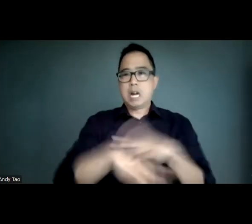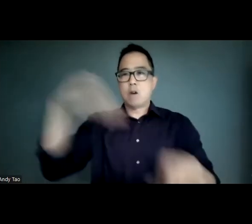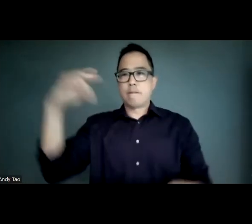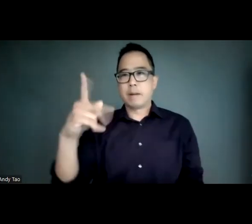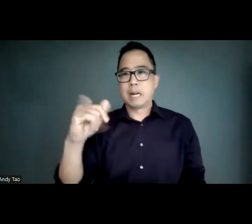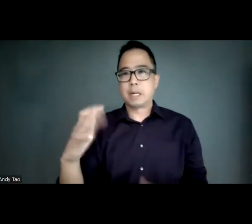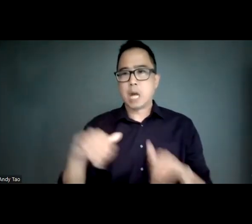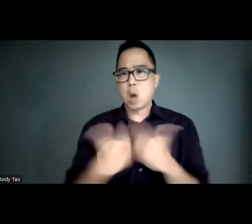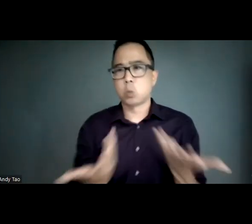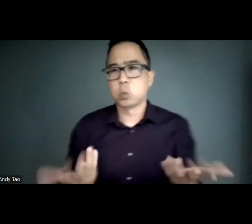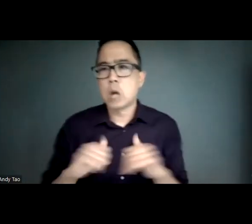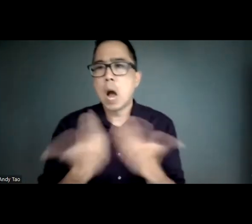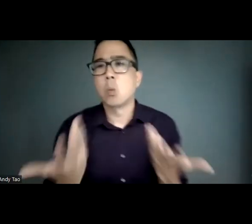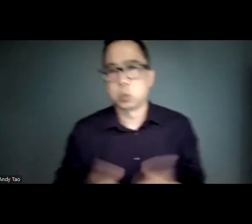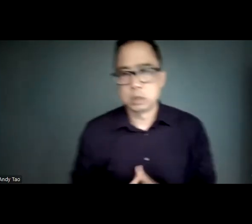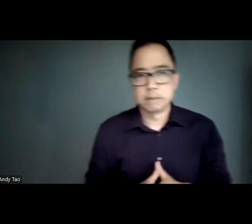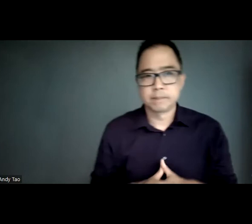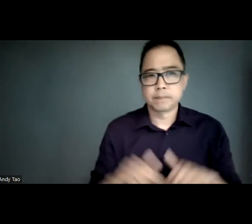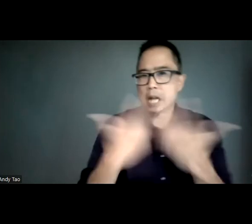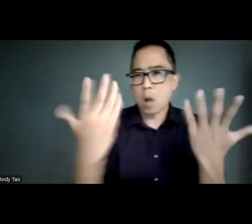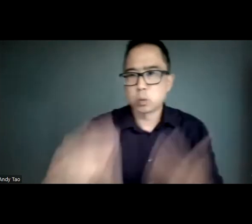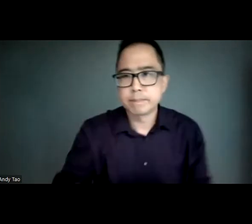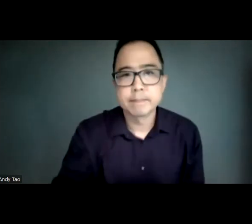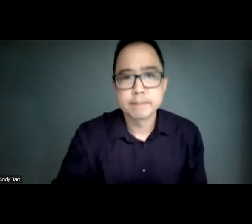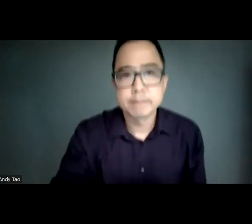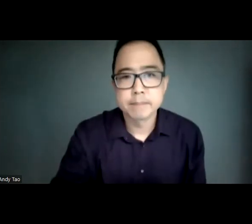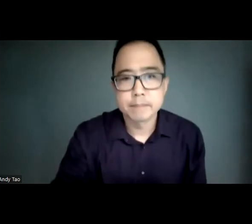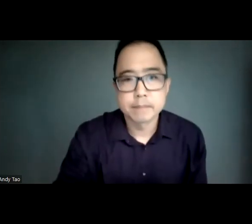what can you do to help us get out of this pandemic?